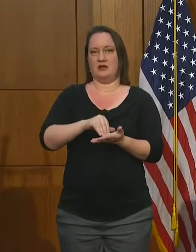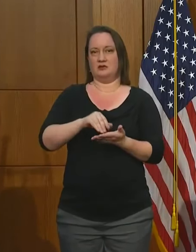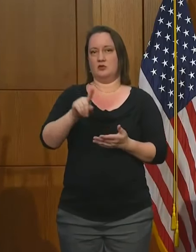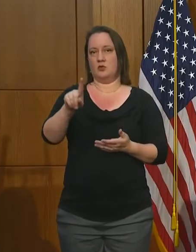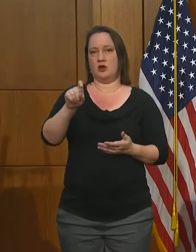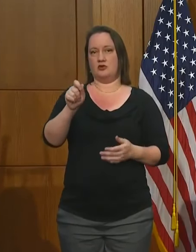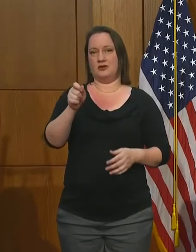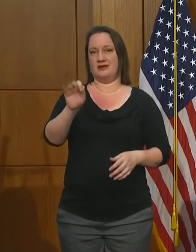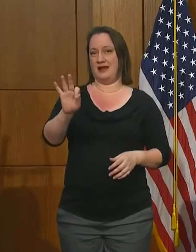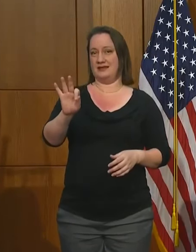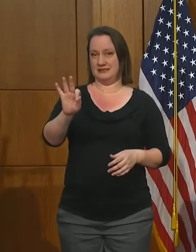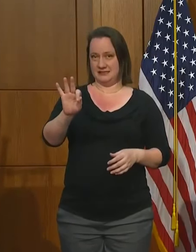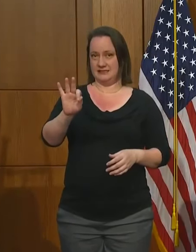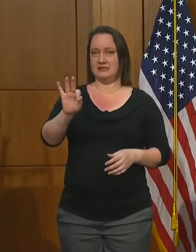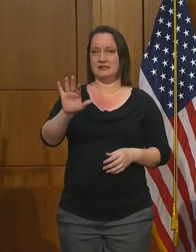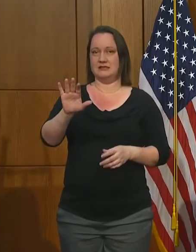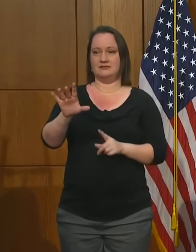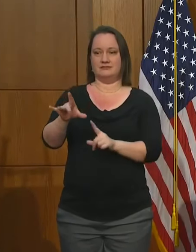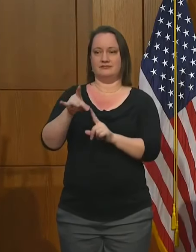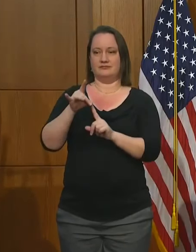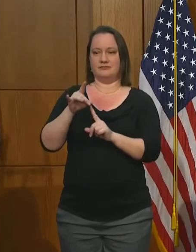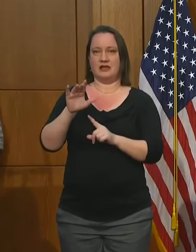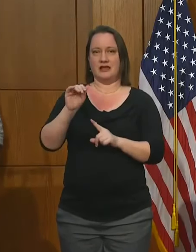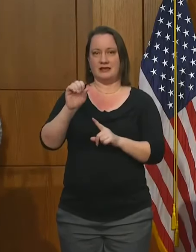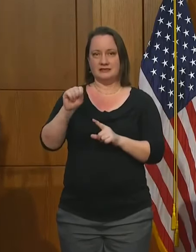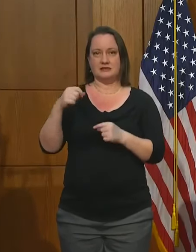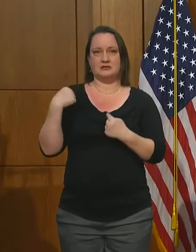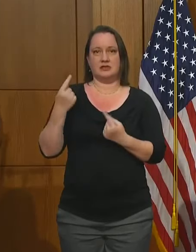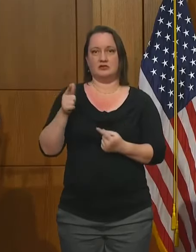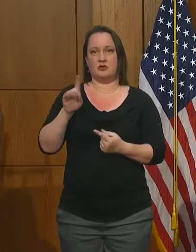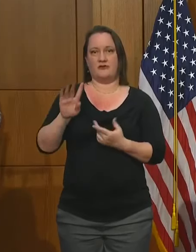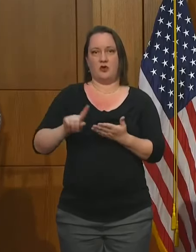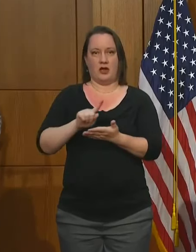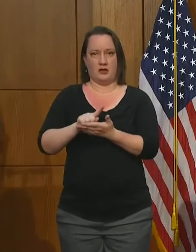4,119 cases in the last 24-hour period.